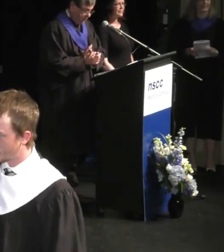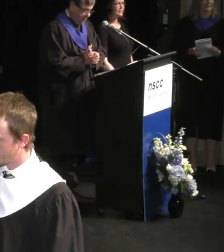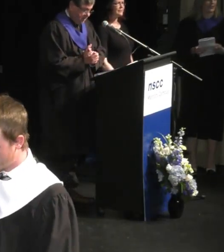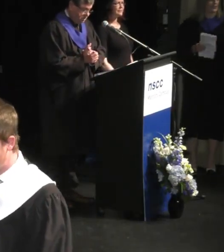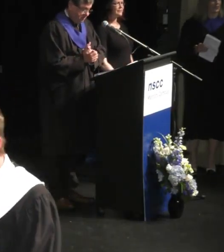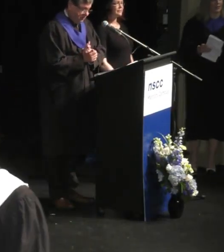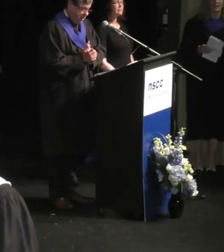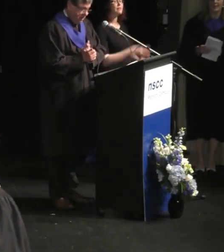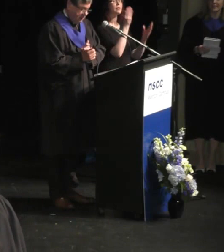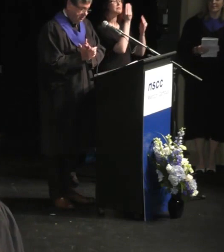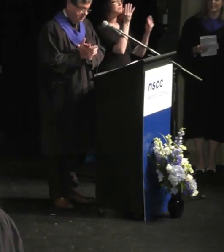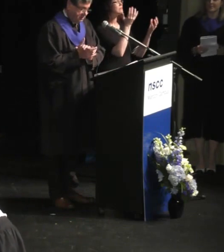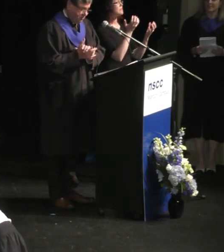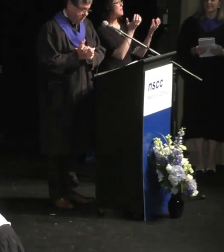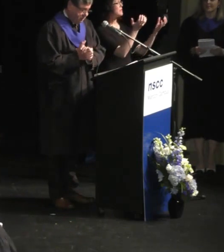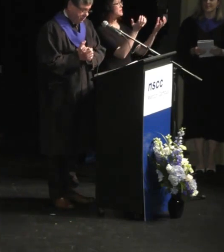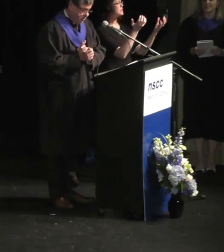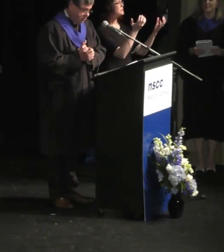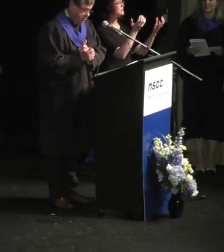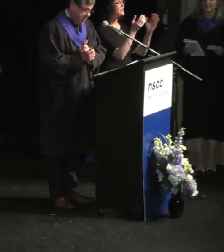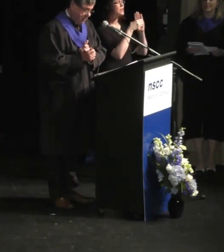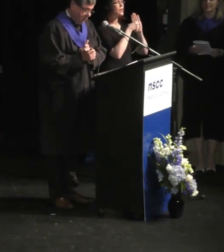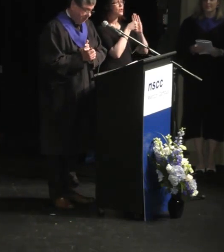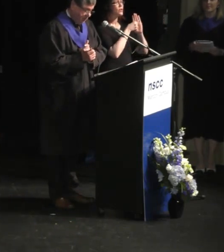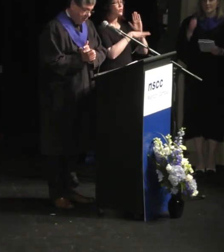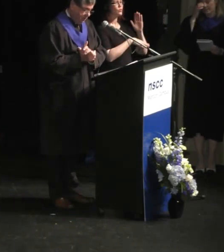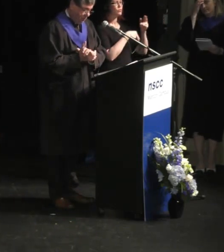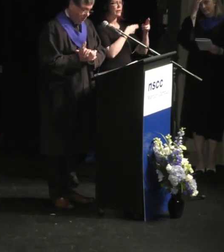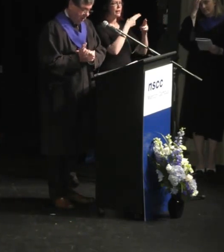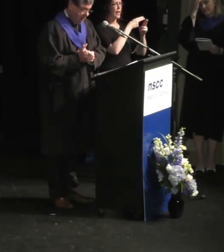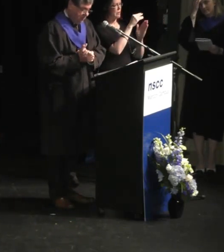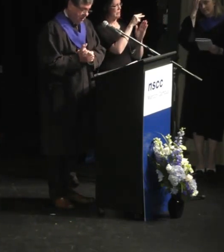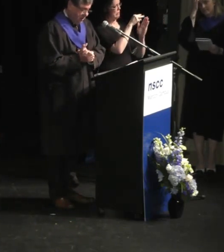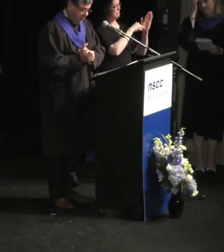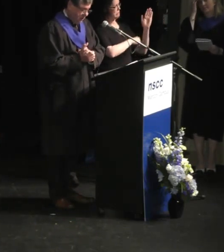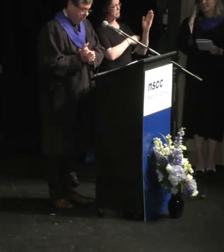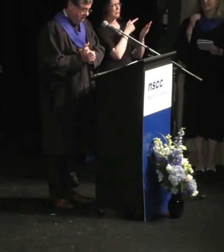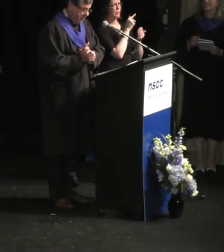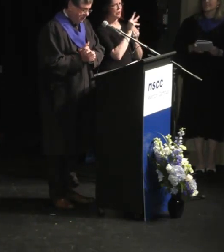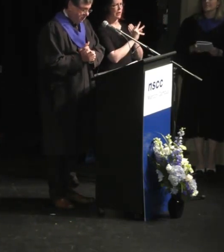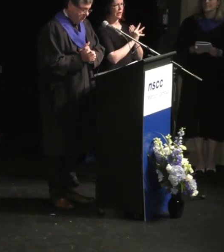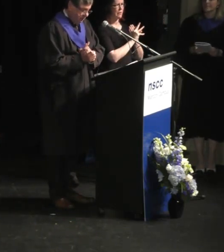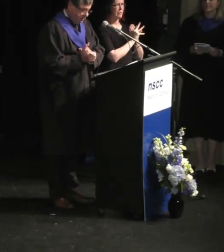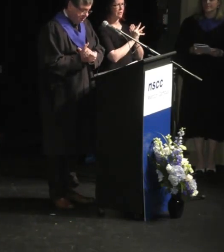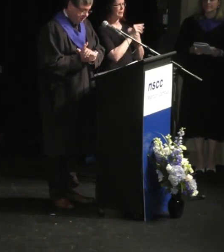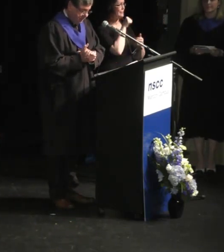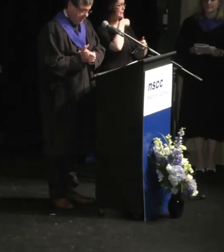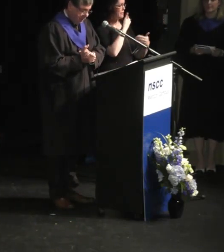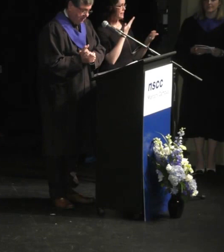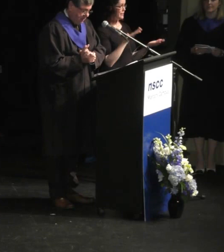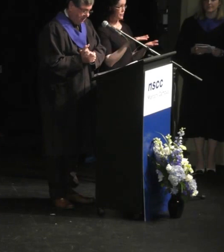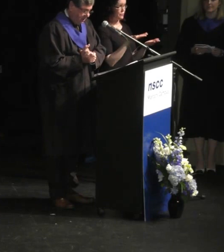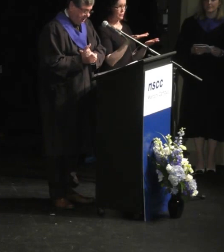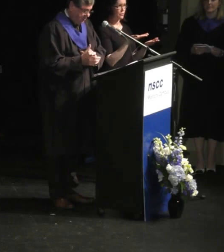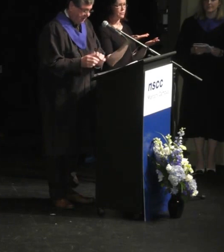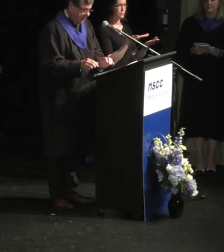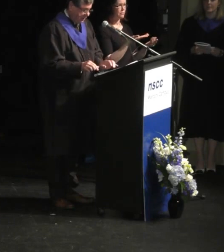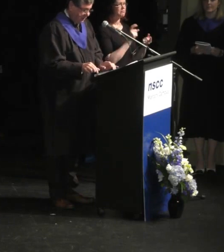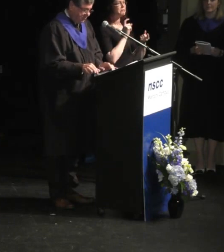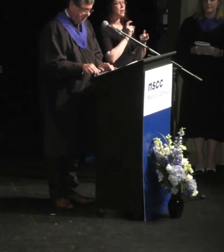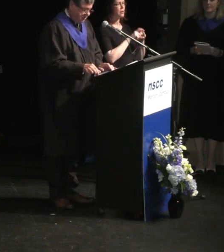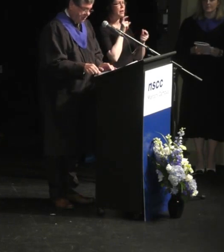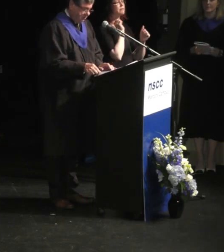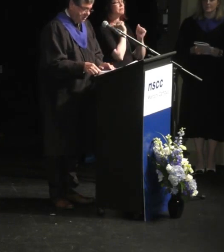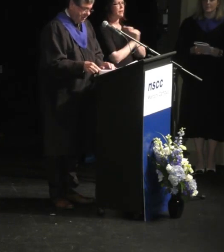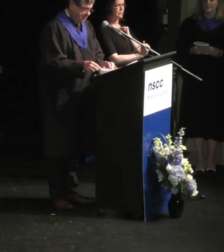For the information of the audience, those students whose name appear in the program but who are unable to be with us today are